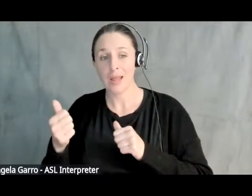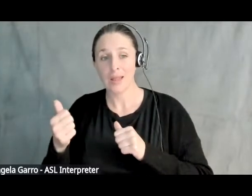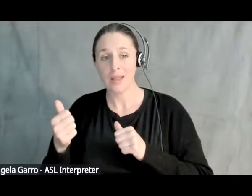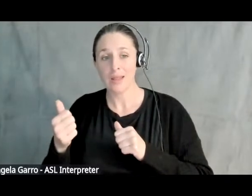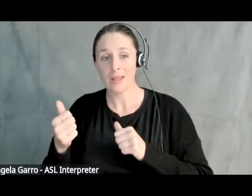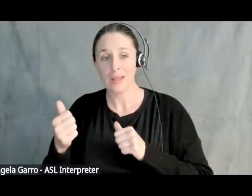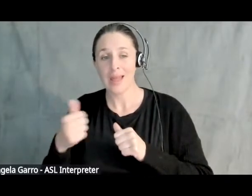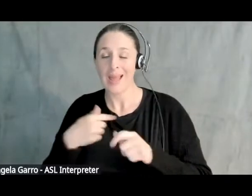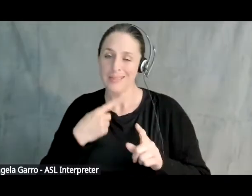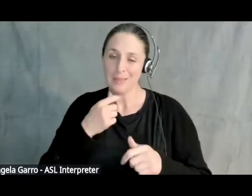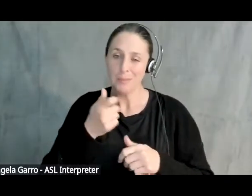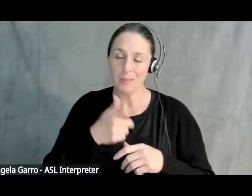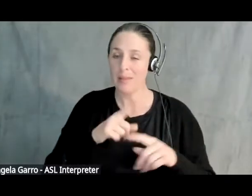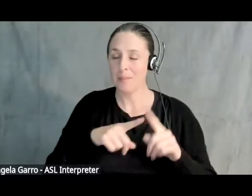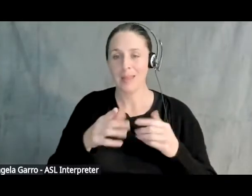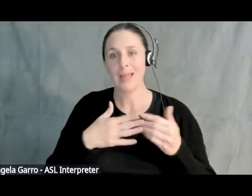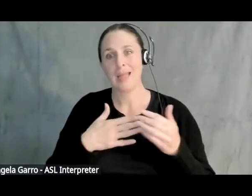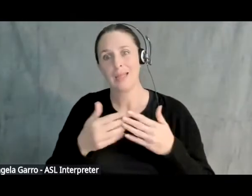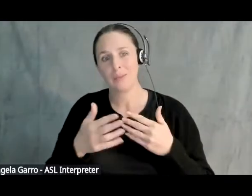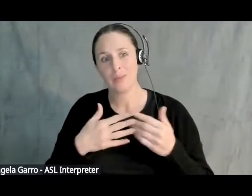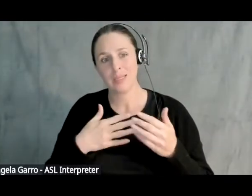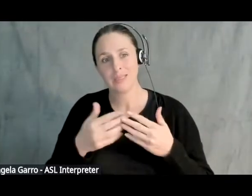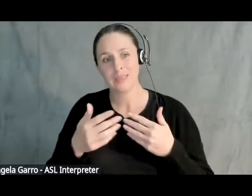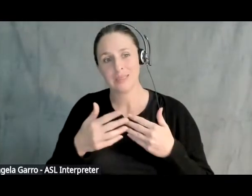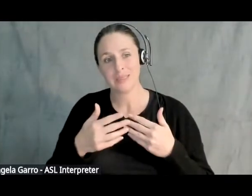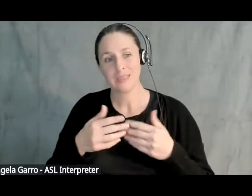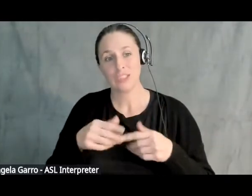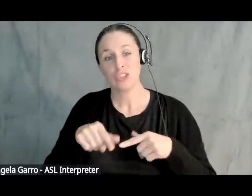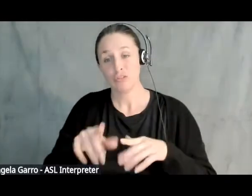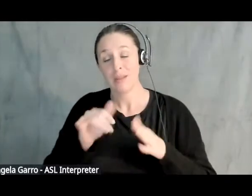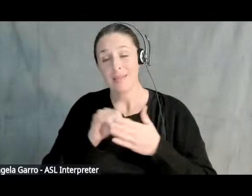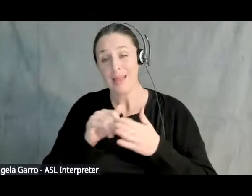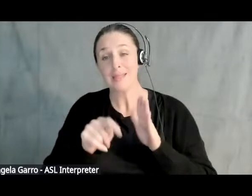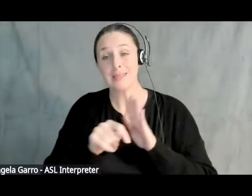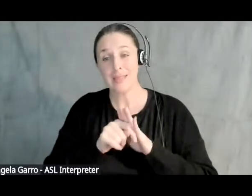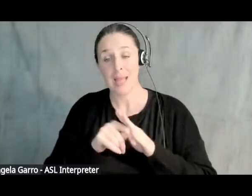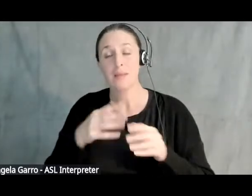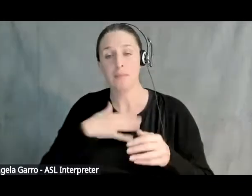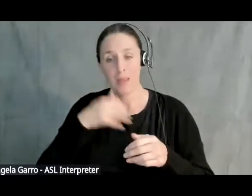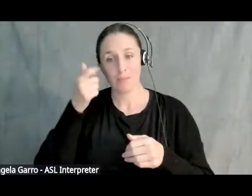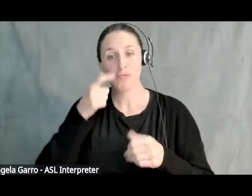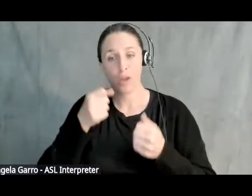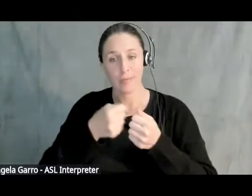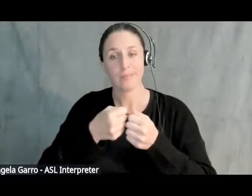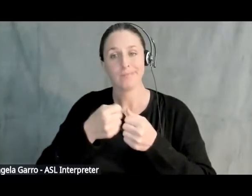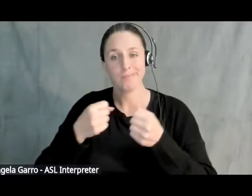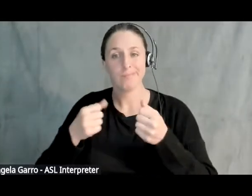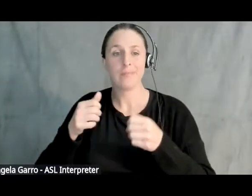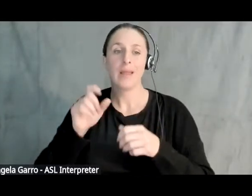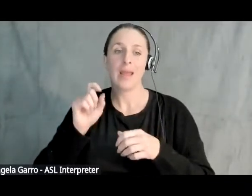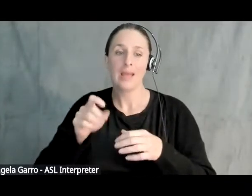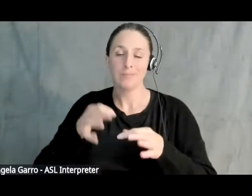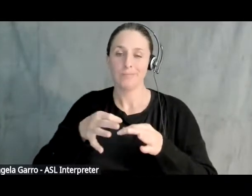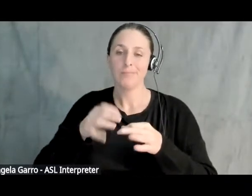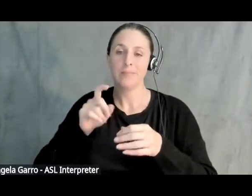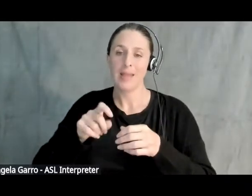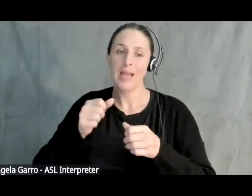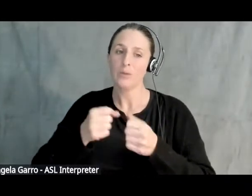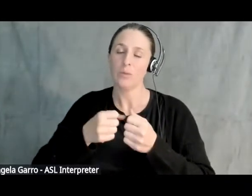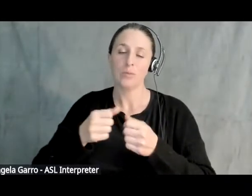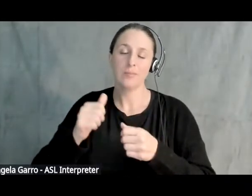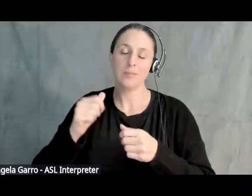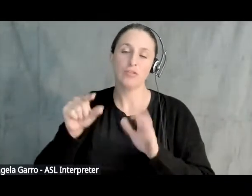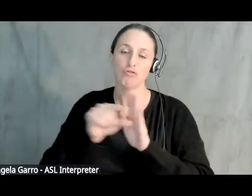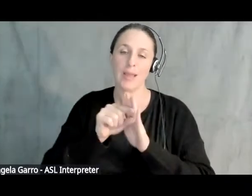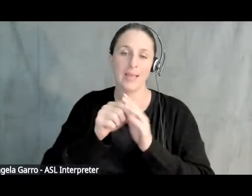my brother, but anyway, the time my brother got held back with another African-American student was